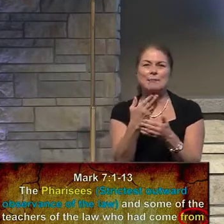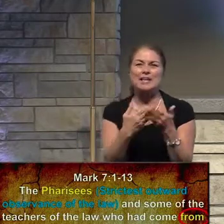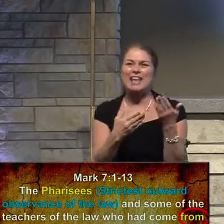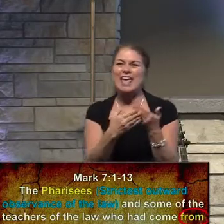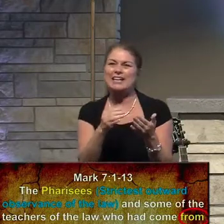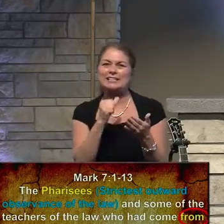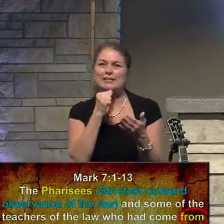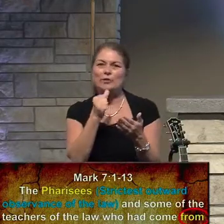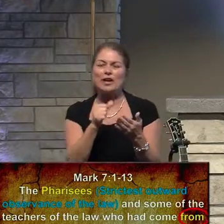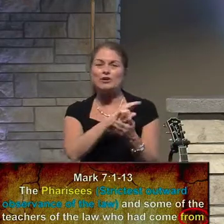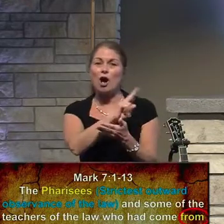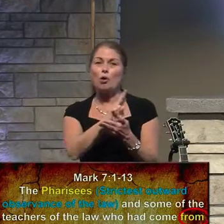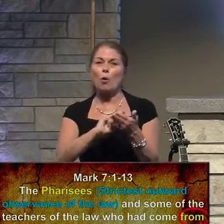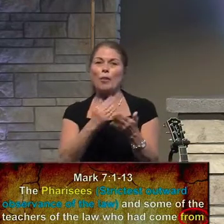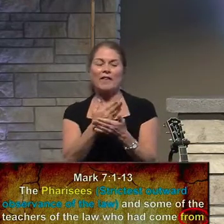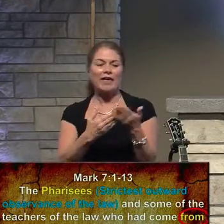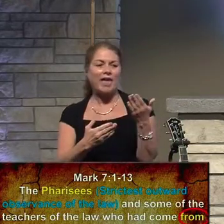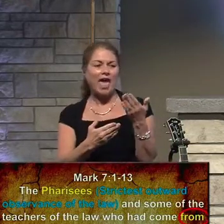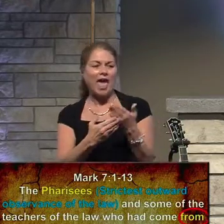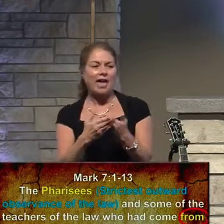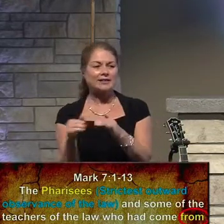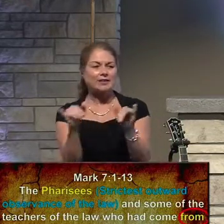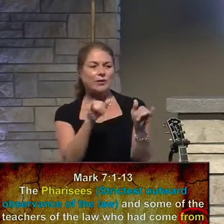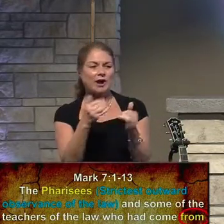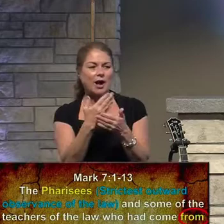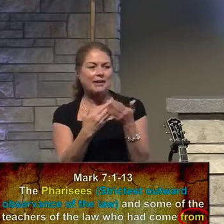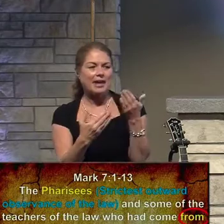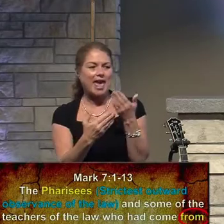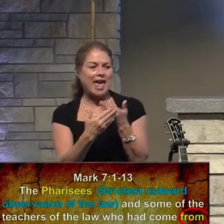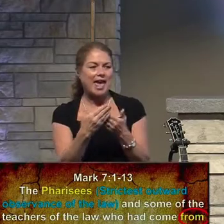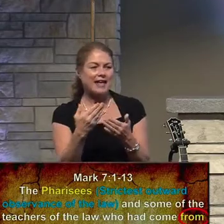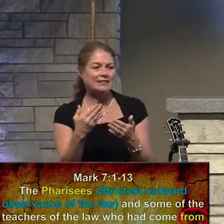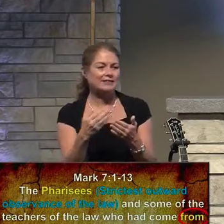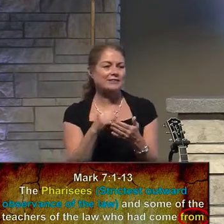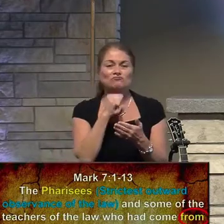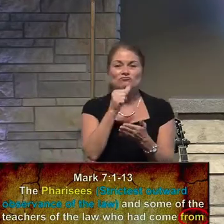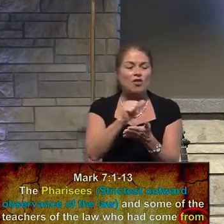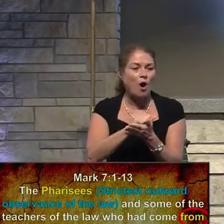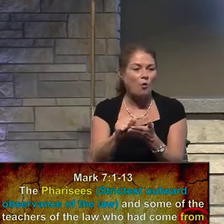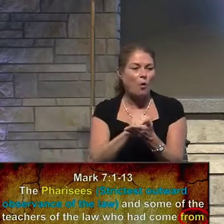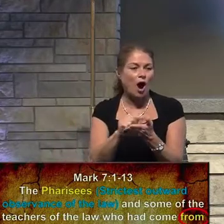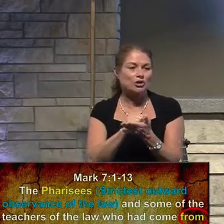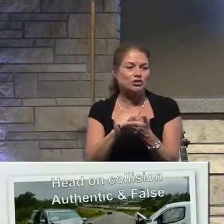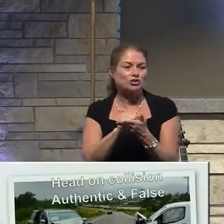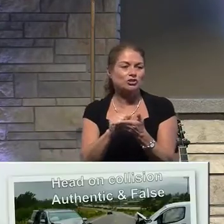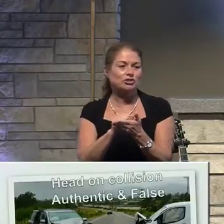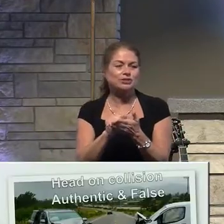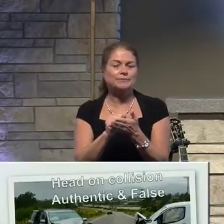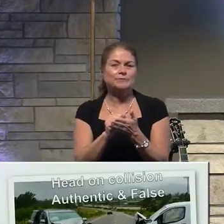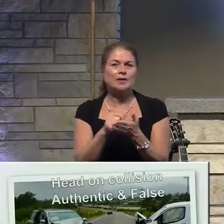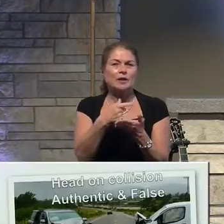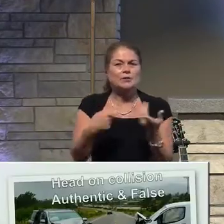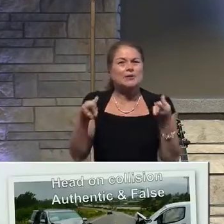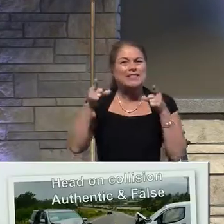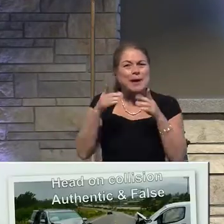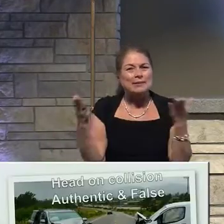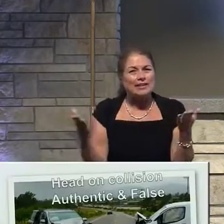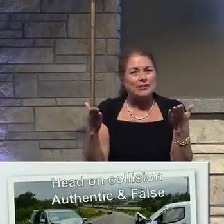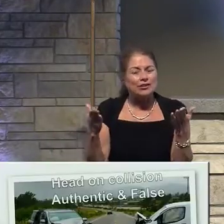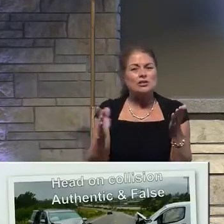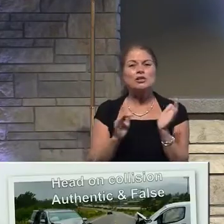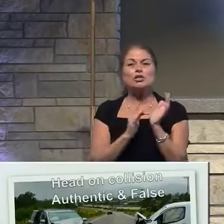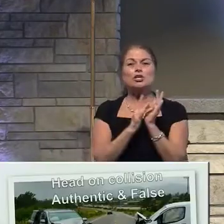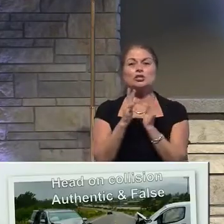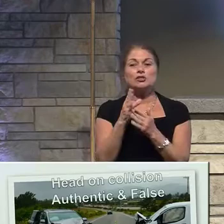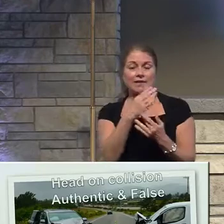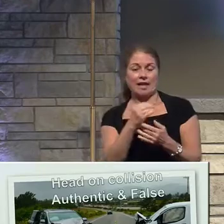They were not holy hands. They were just common hands. That is, unwashed. You see, what's happening here is Jesus